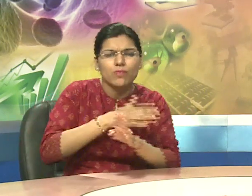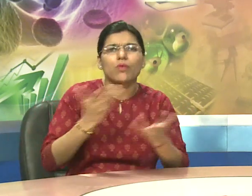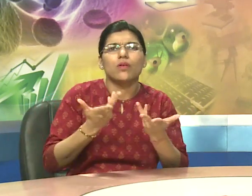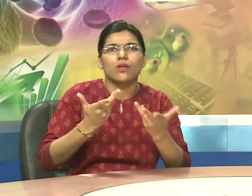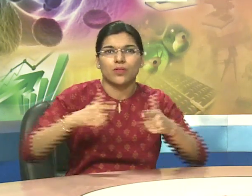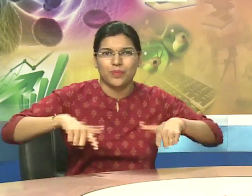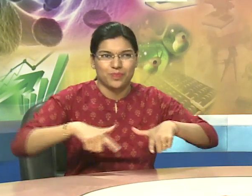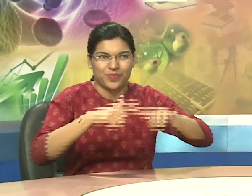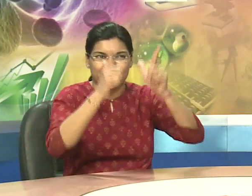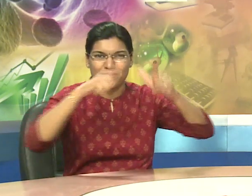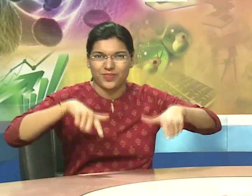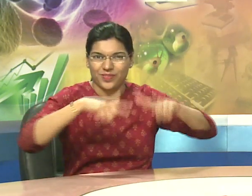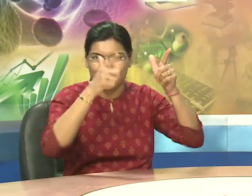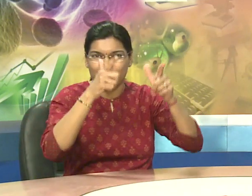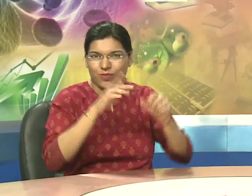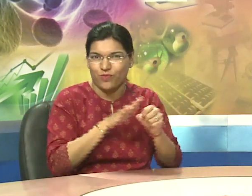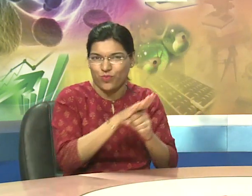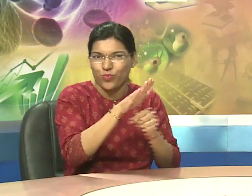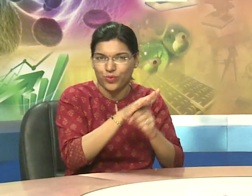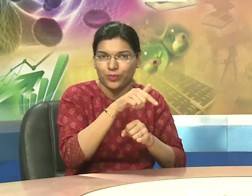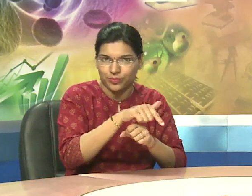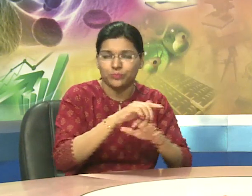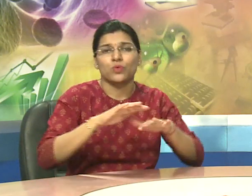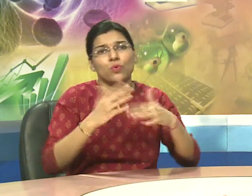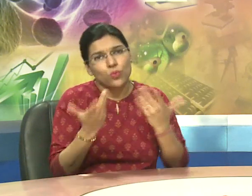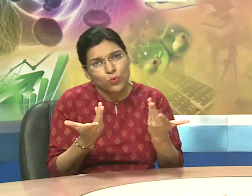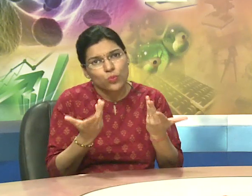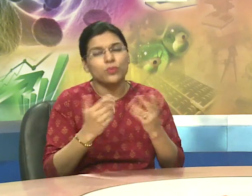raw material. For example,